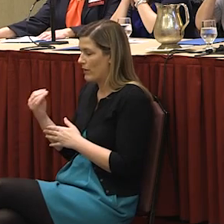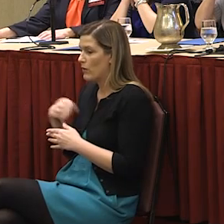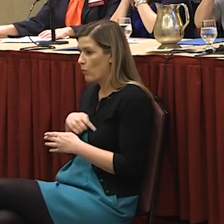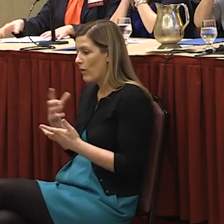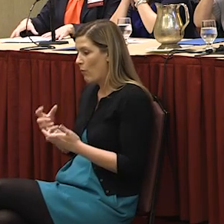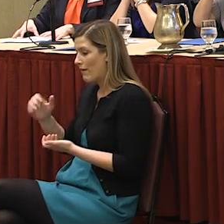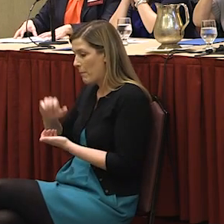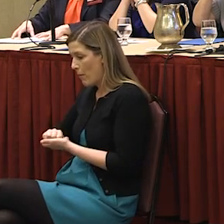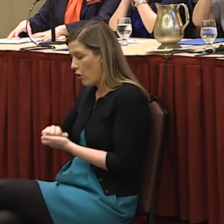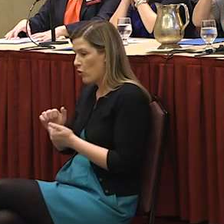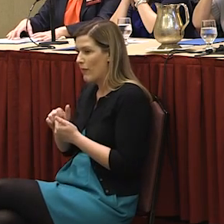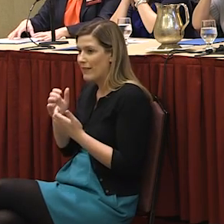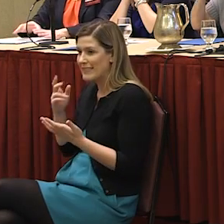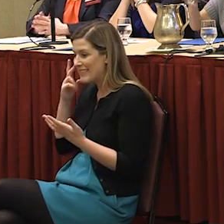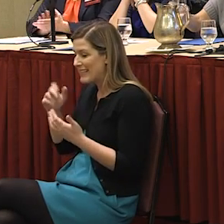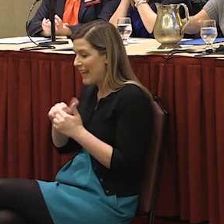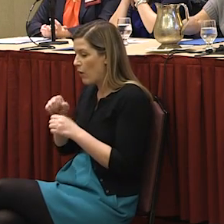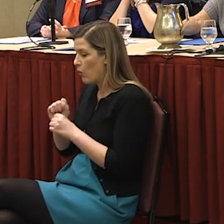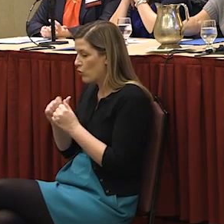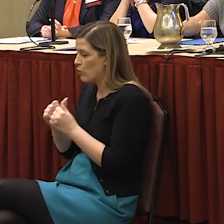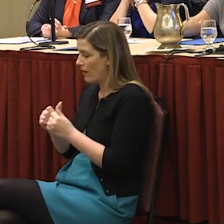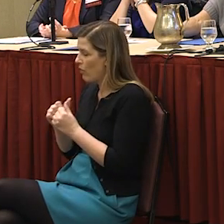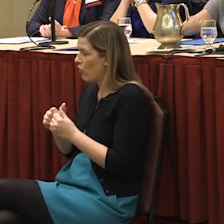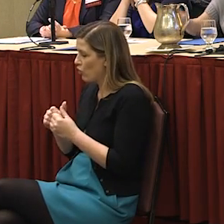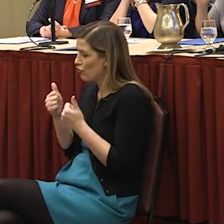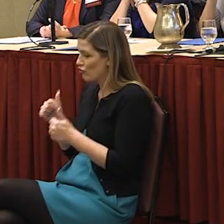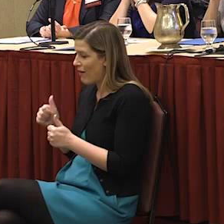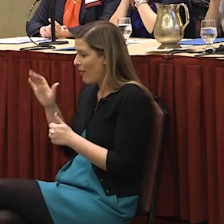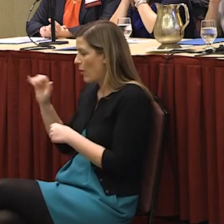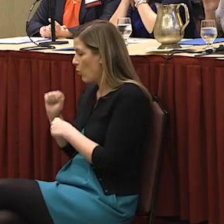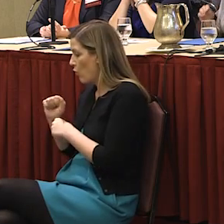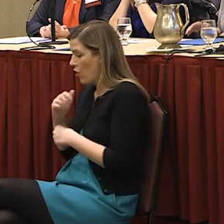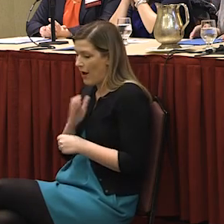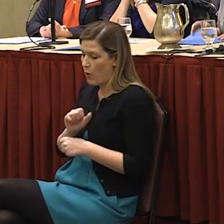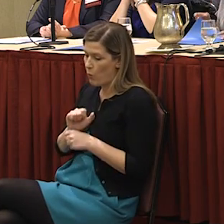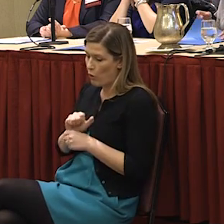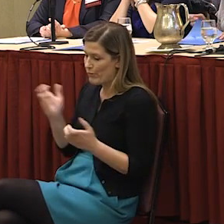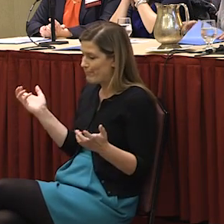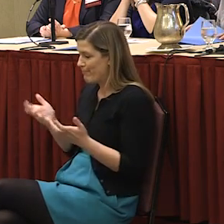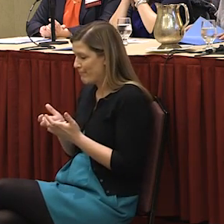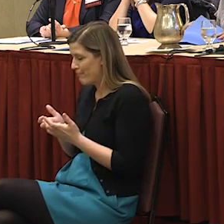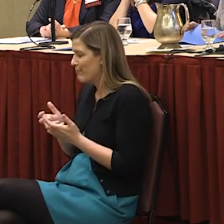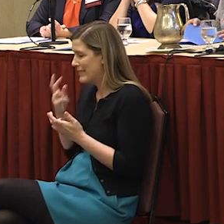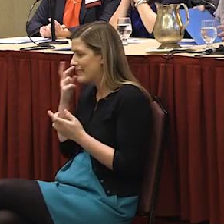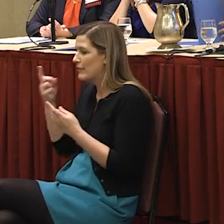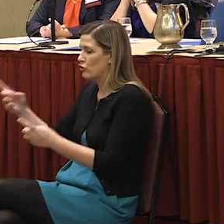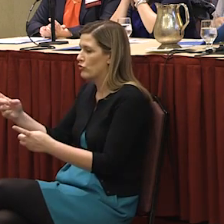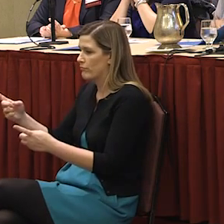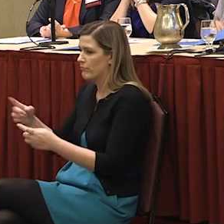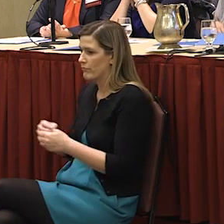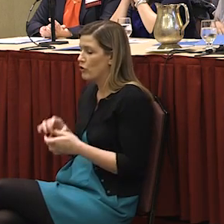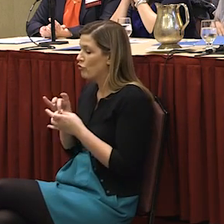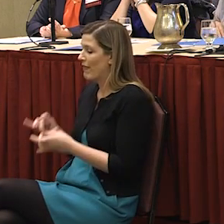to, partner up with to kind of see how we can work together and bring a lot of the work that they've done and we've done to fruition. So in regards